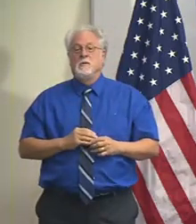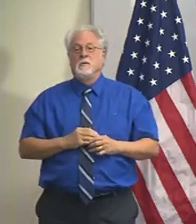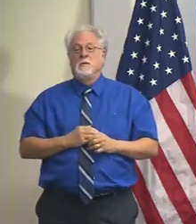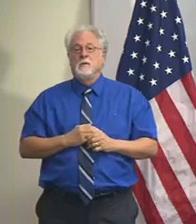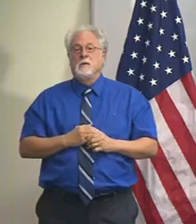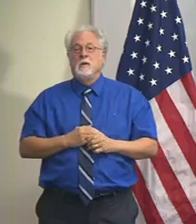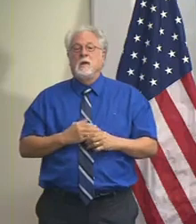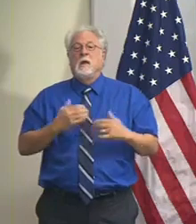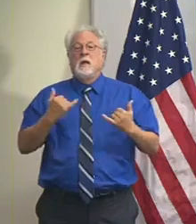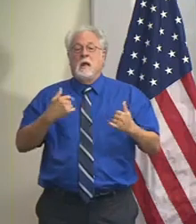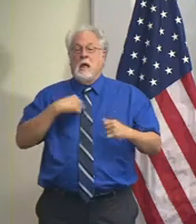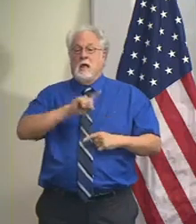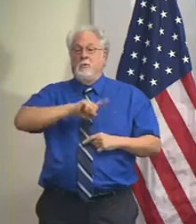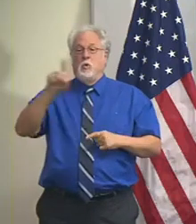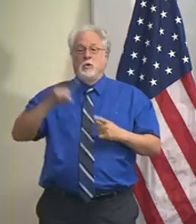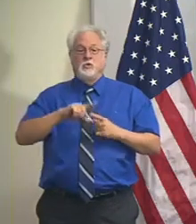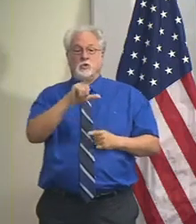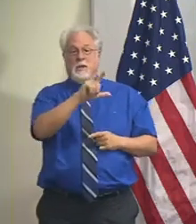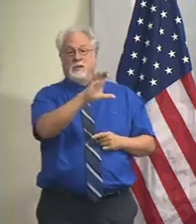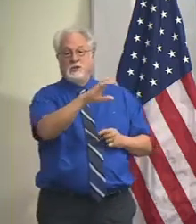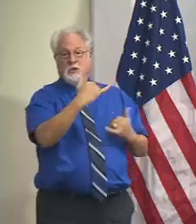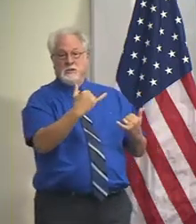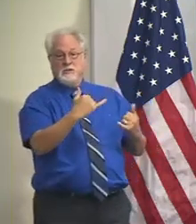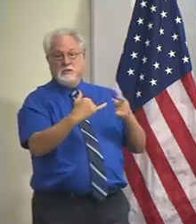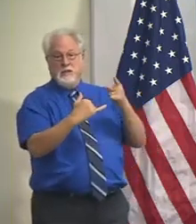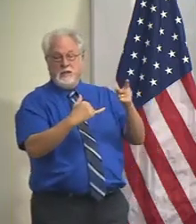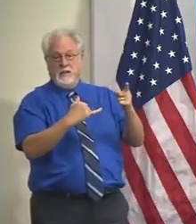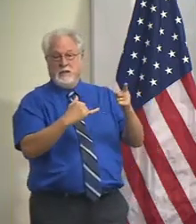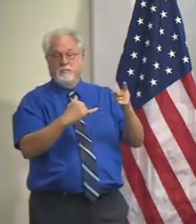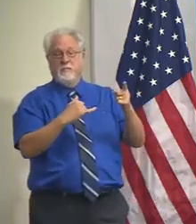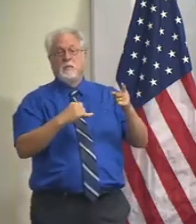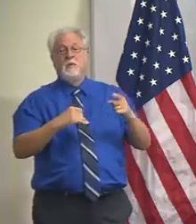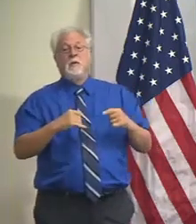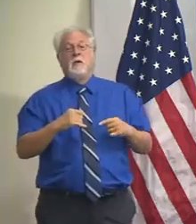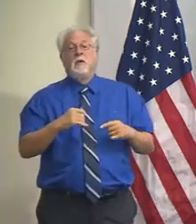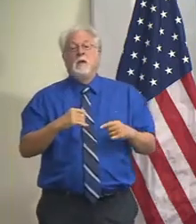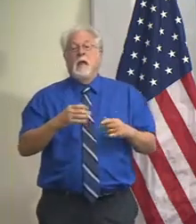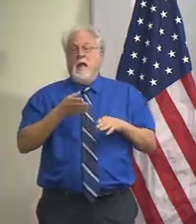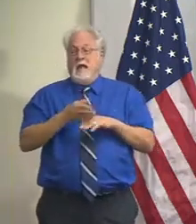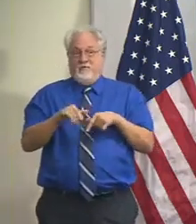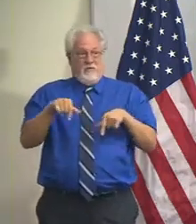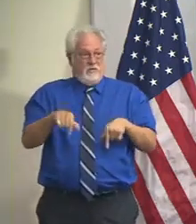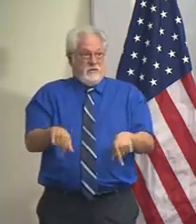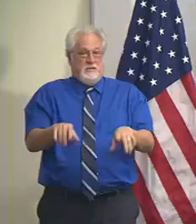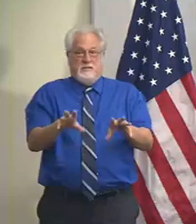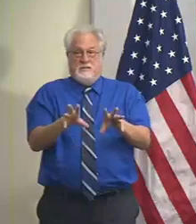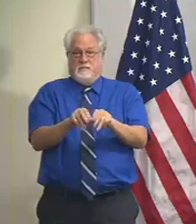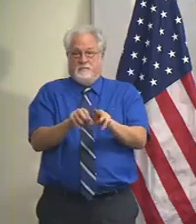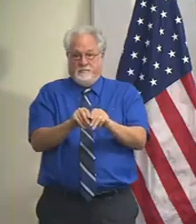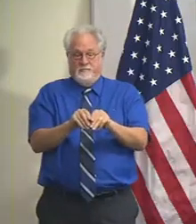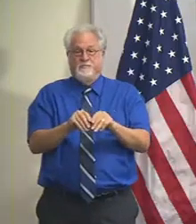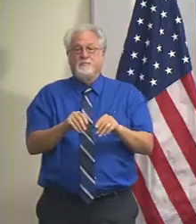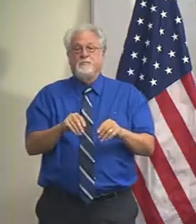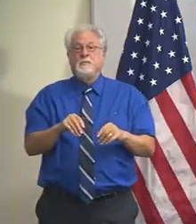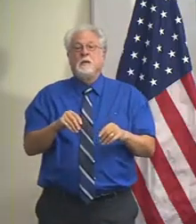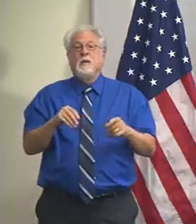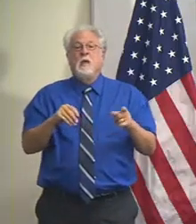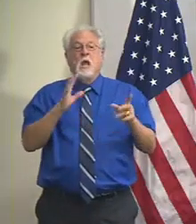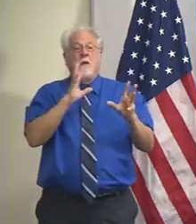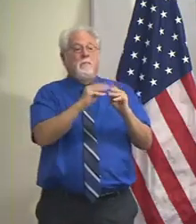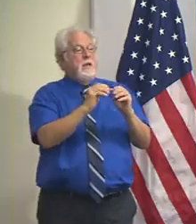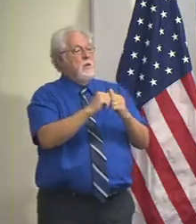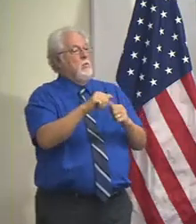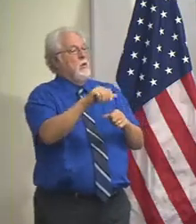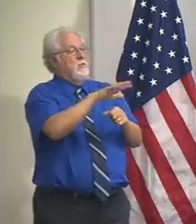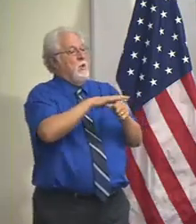I will be headed to Lake Charles today, very shortly, after the conclusion of this press conference, to meet with